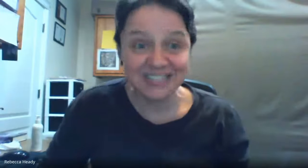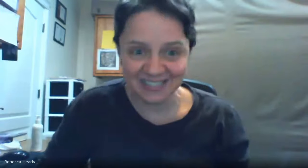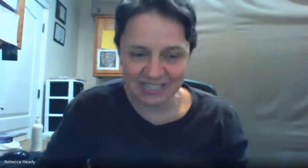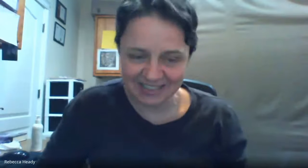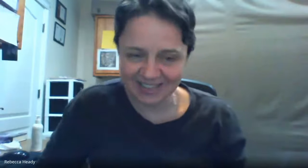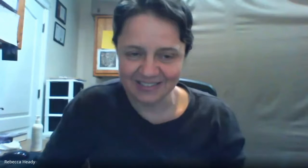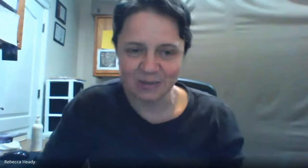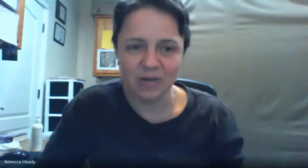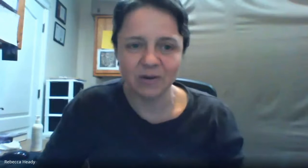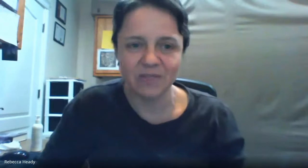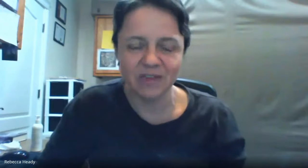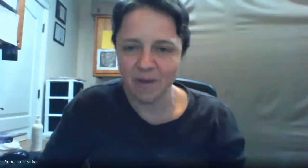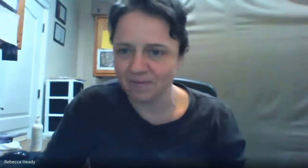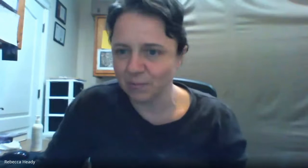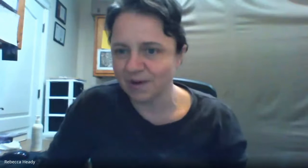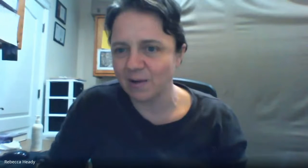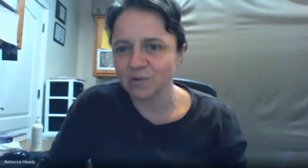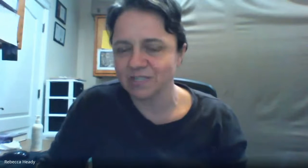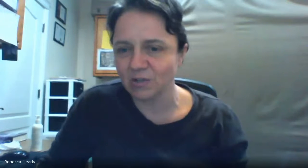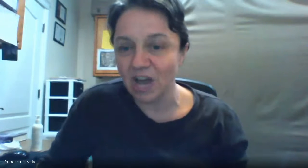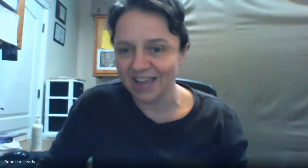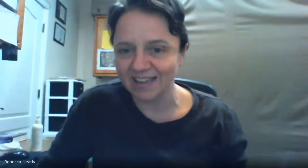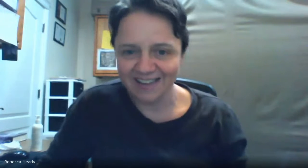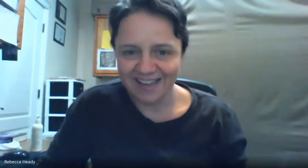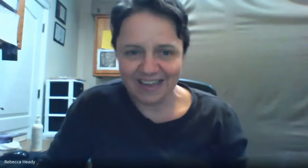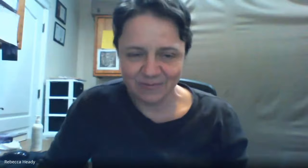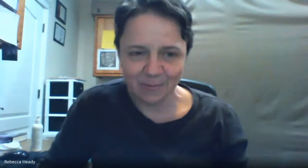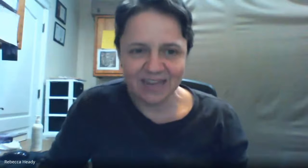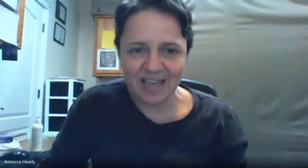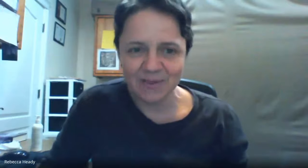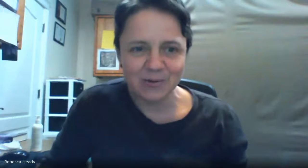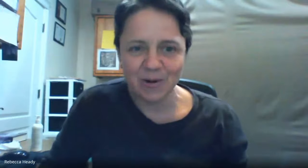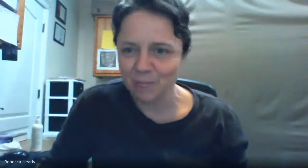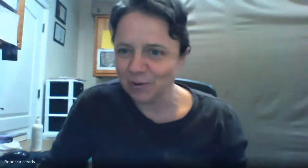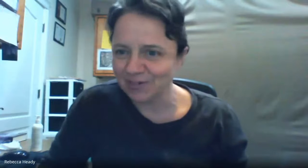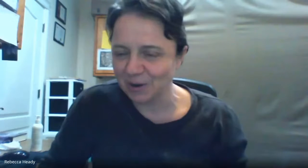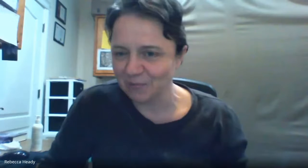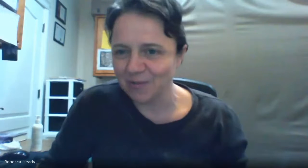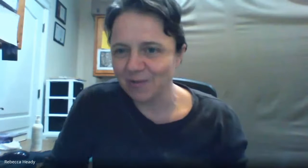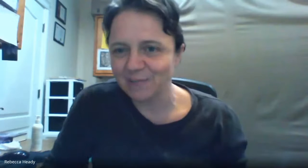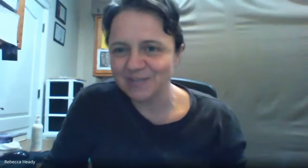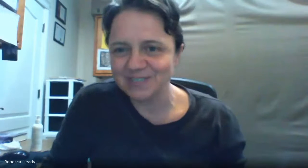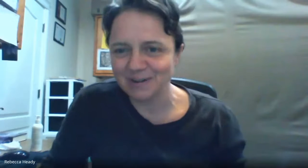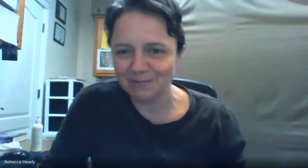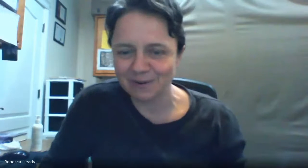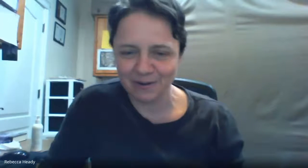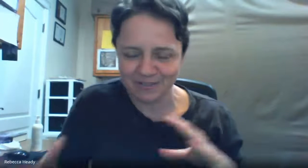crazy, crazy things that we don't even think about that we're just all talking. And if somebody came into our world, from another language or into